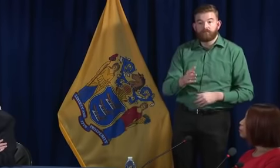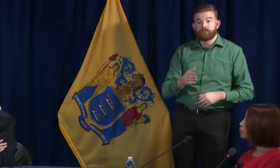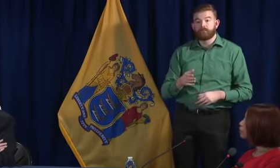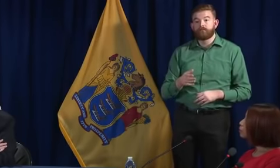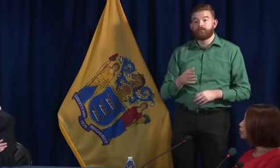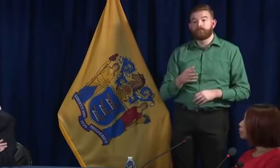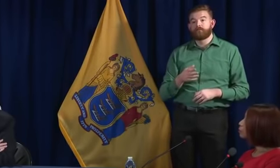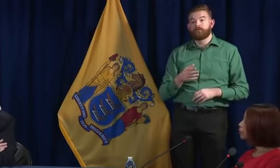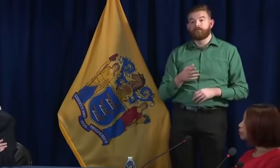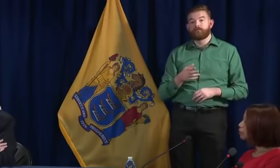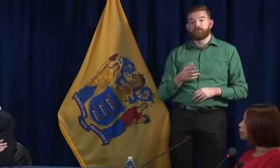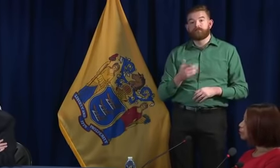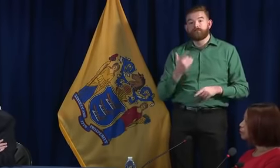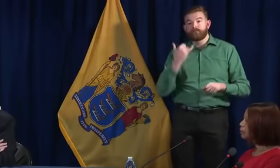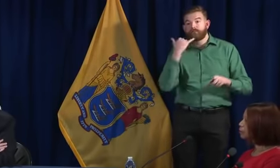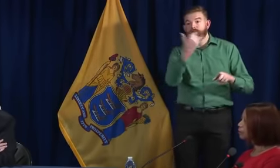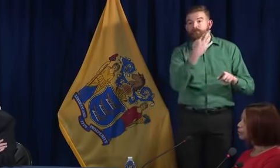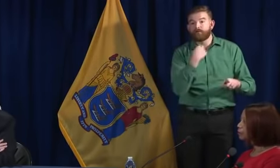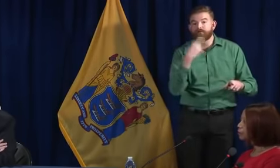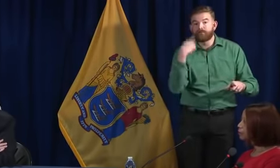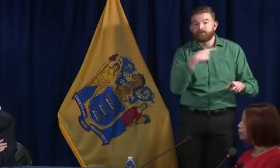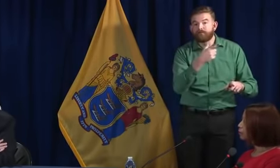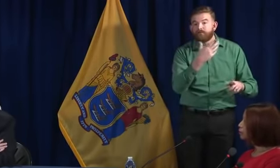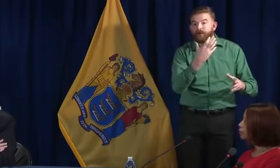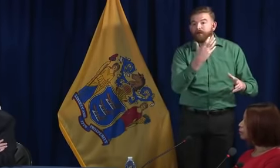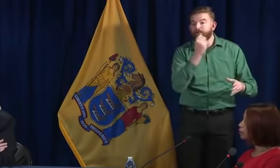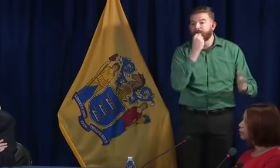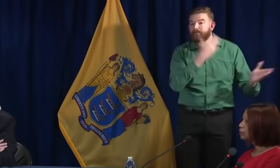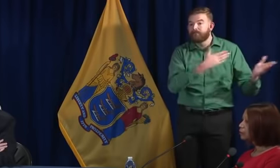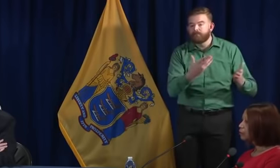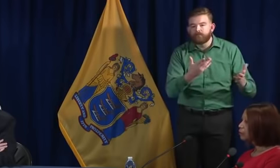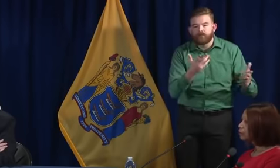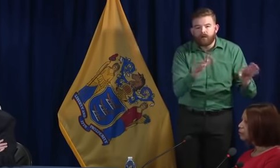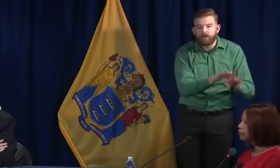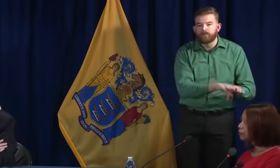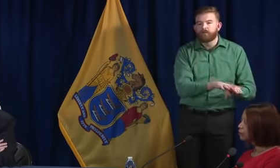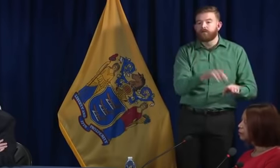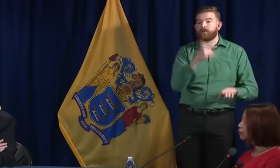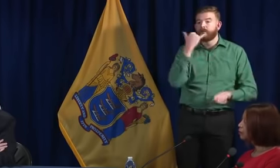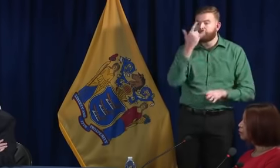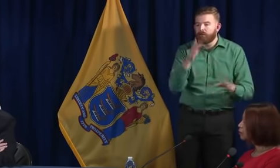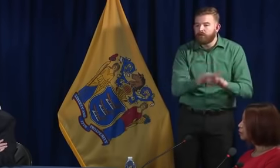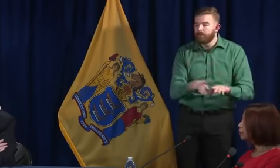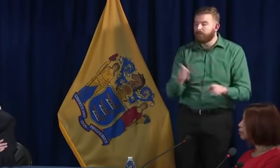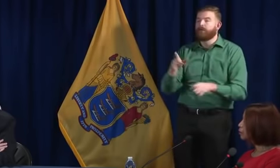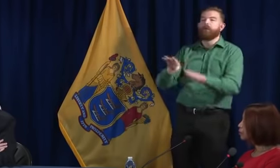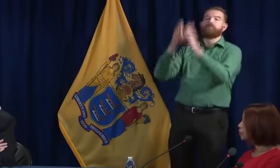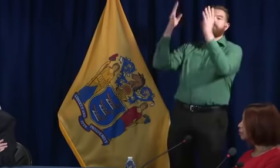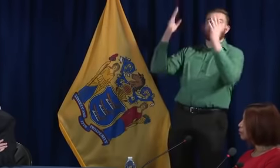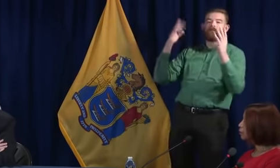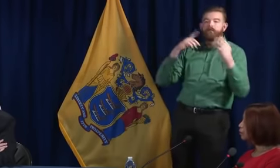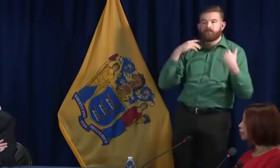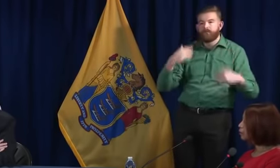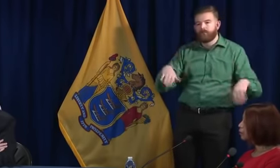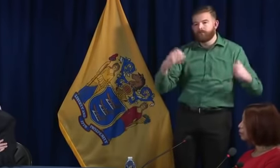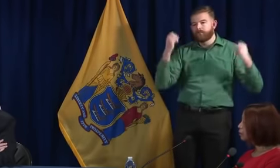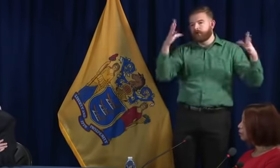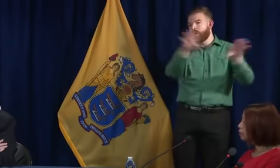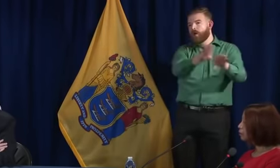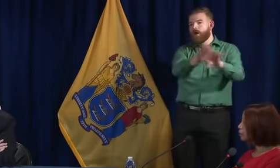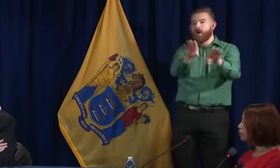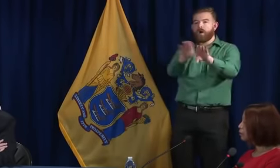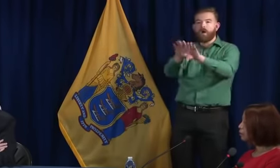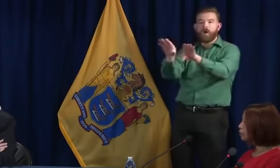closed. So this is real. I mentioned this at the outset. This is going to have an enormous impact